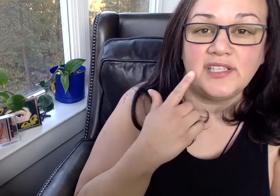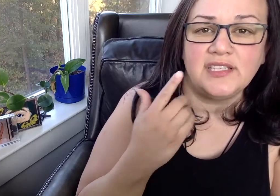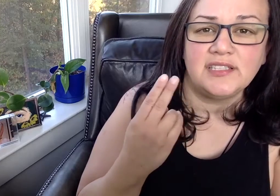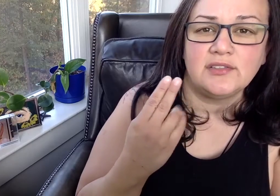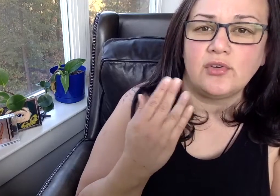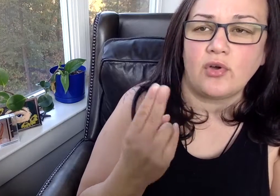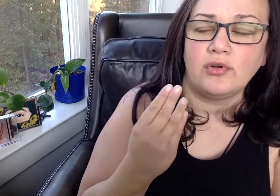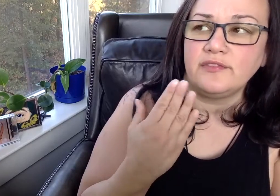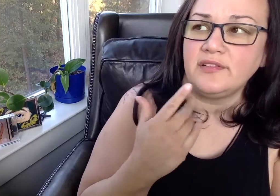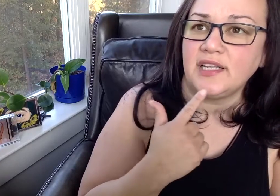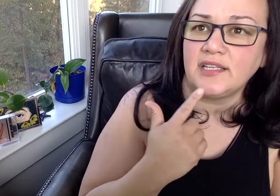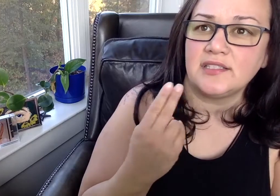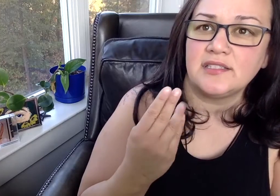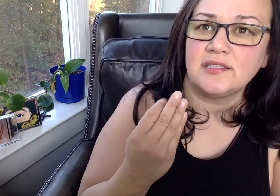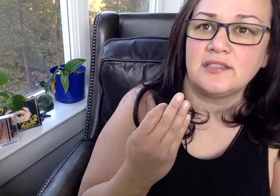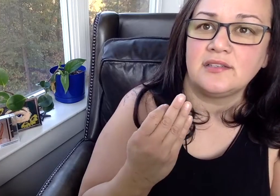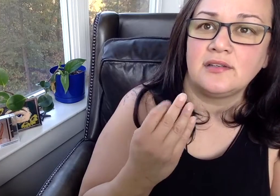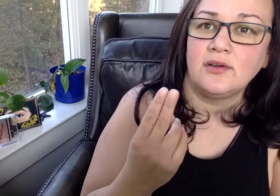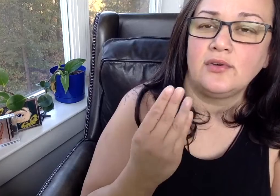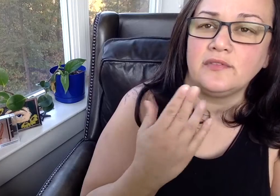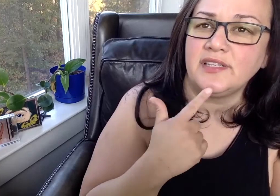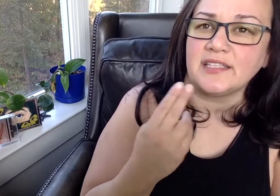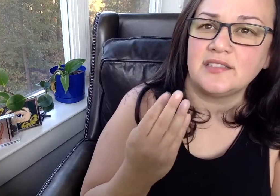Conflict, conflicts, conflicts.